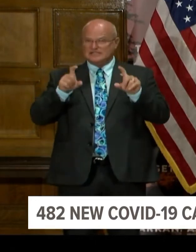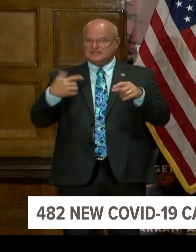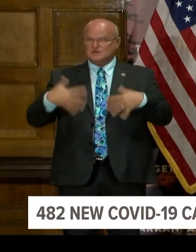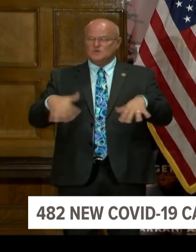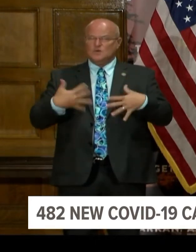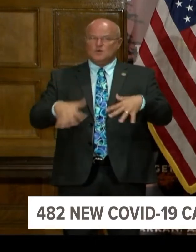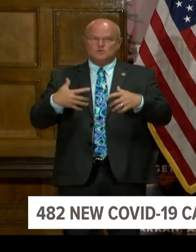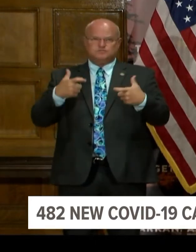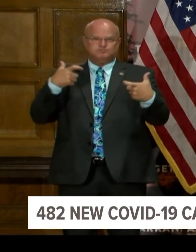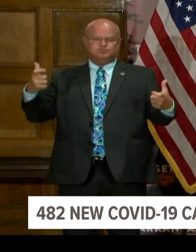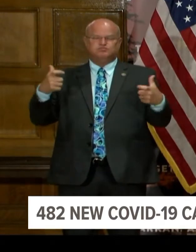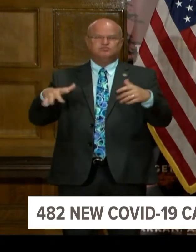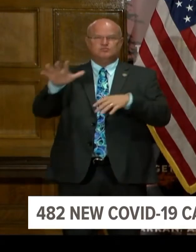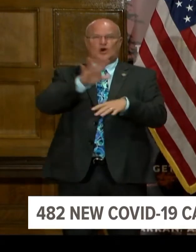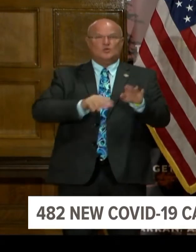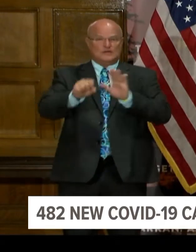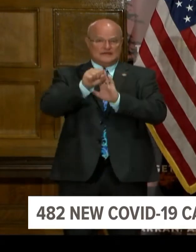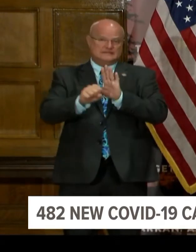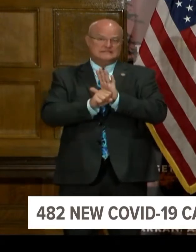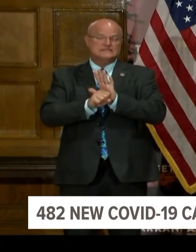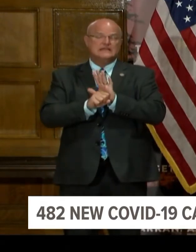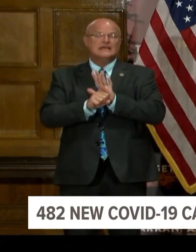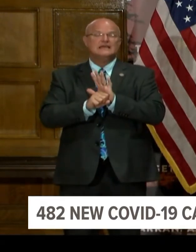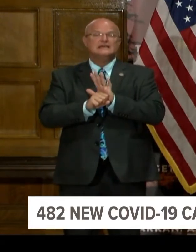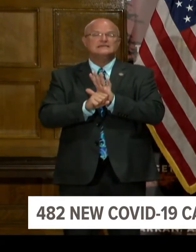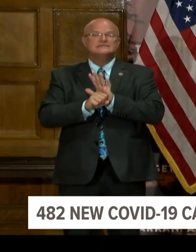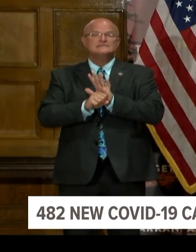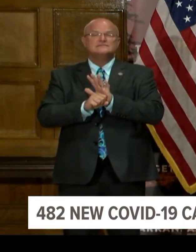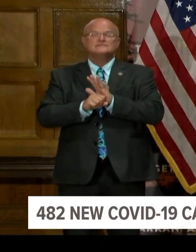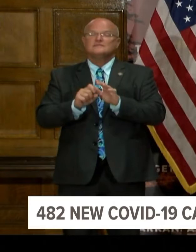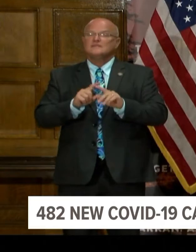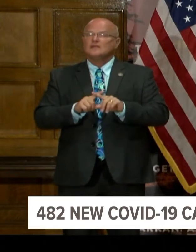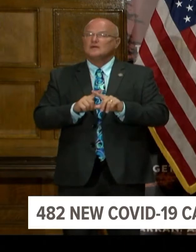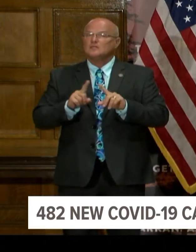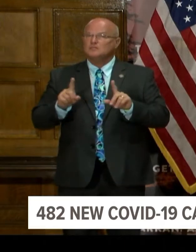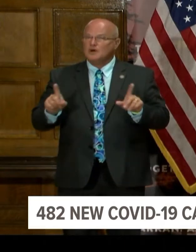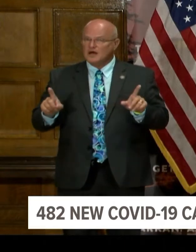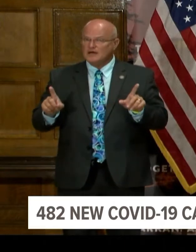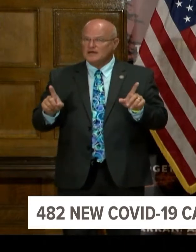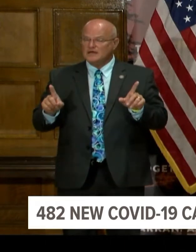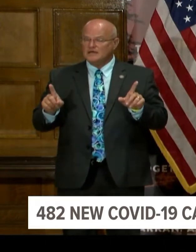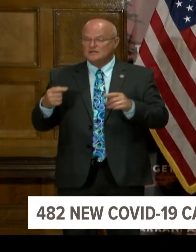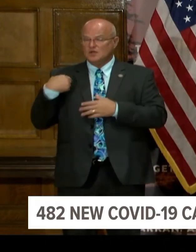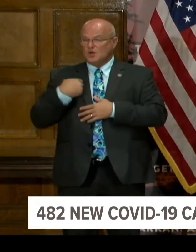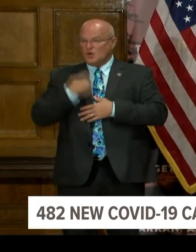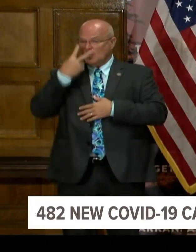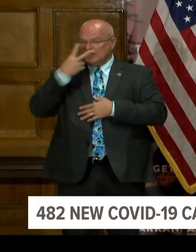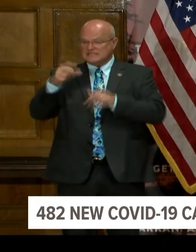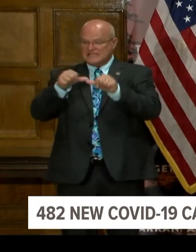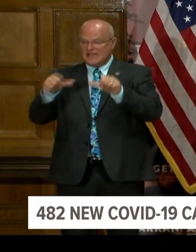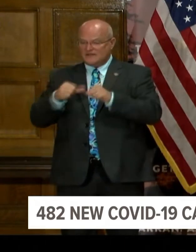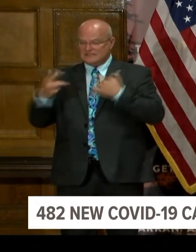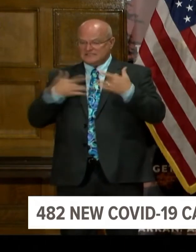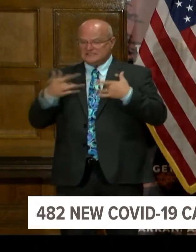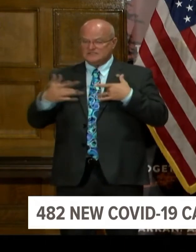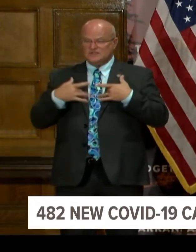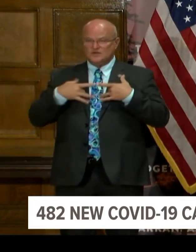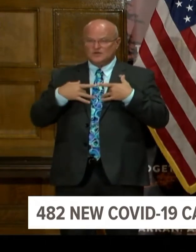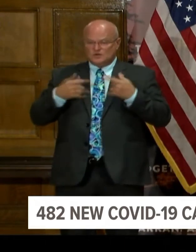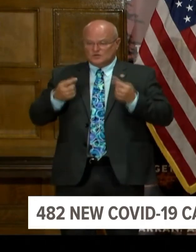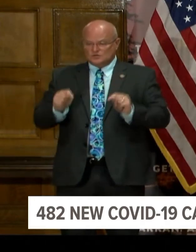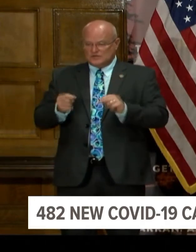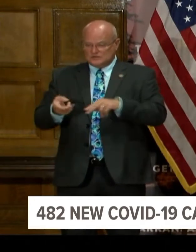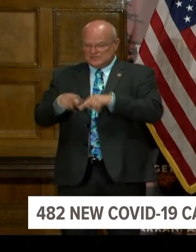very robust all across the state. But as we see areas of concern, we will try